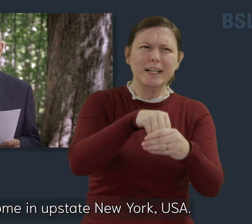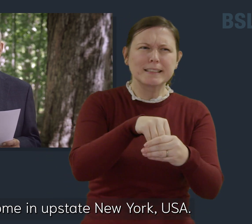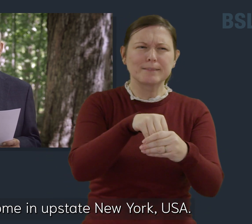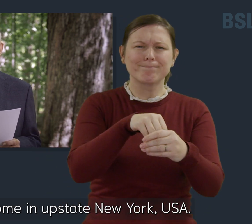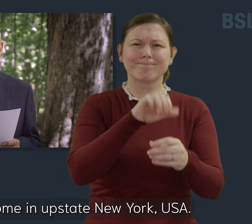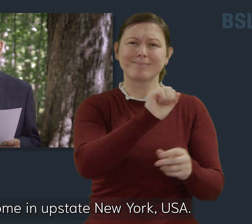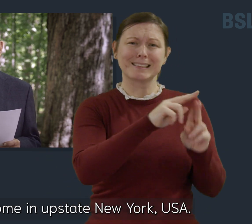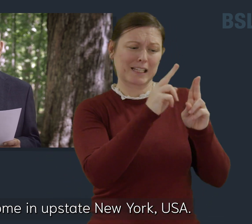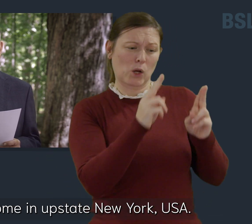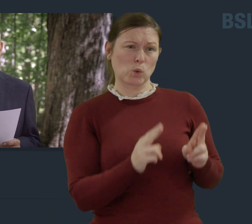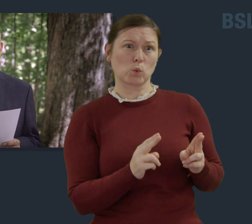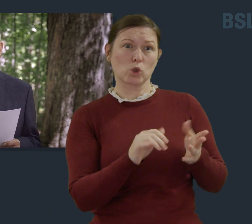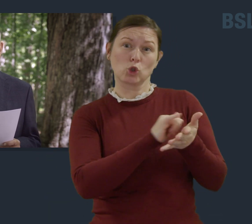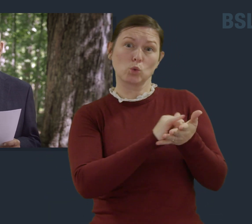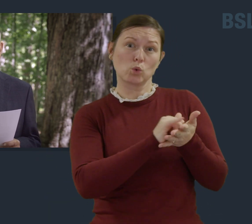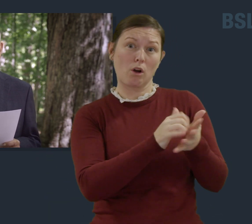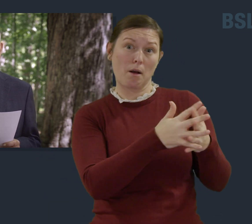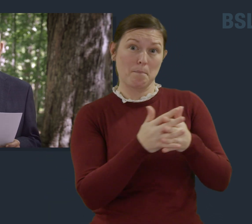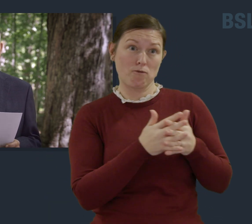York, USA.